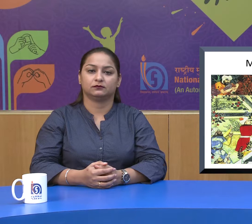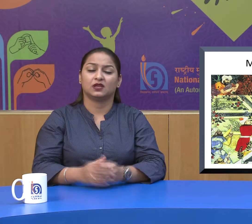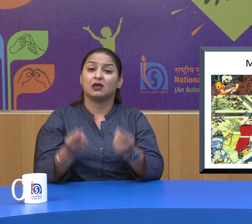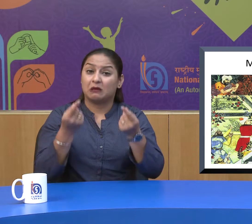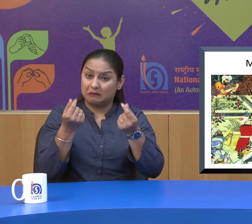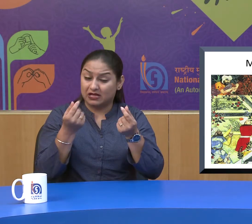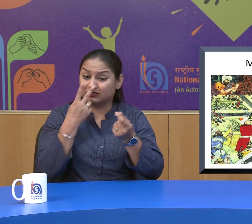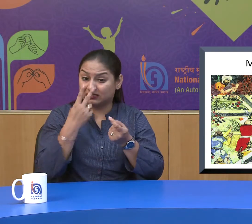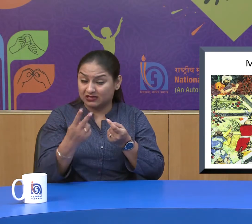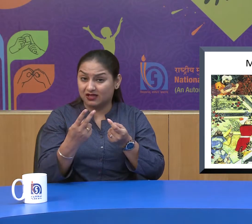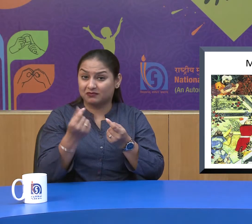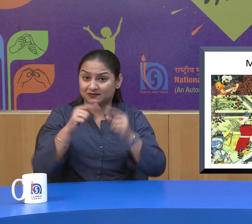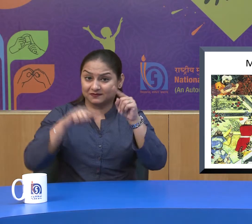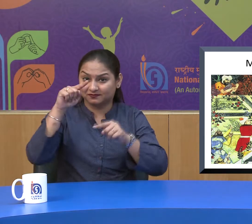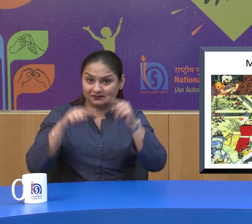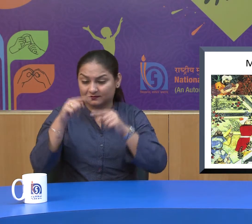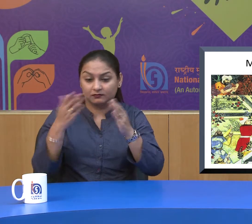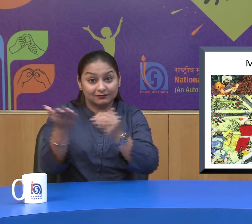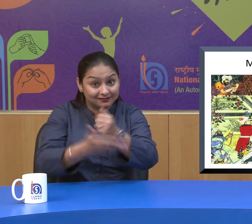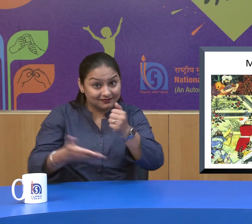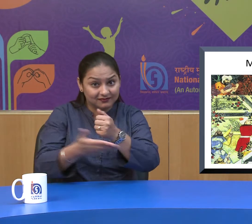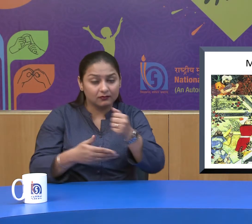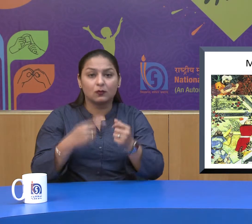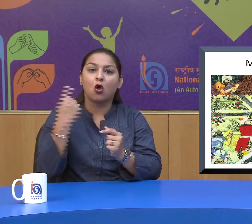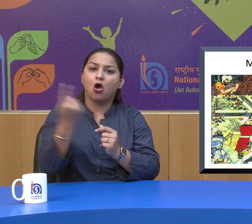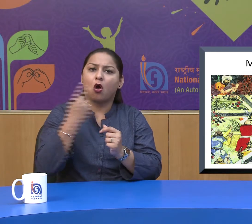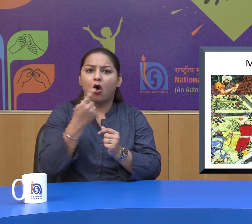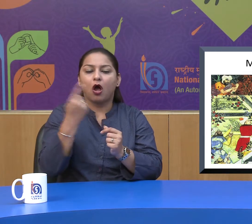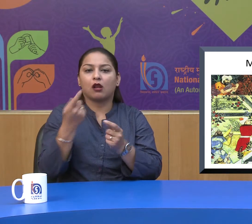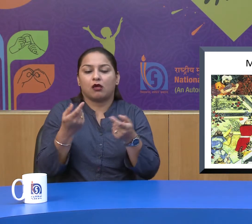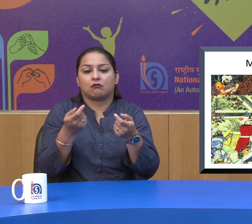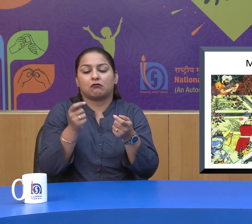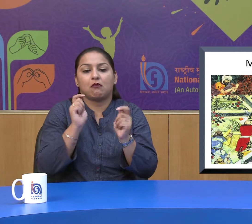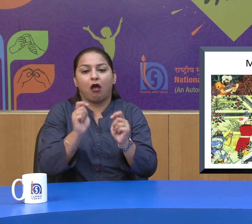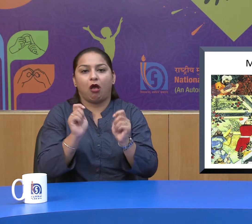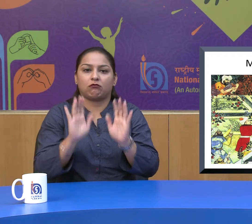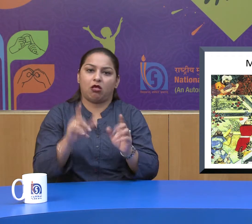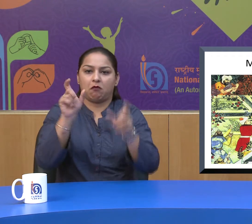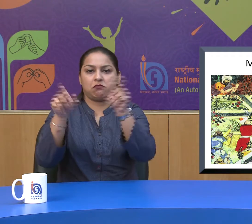Economically, agriculture was the main occupation of the people.